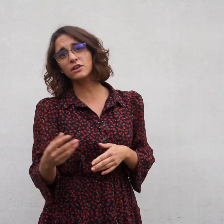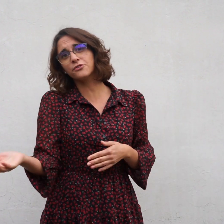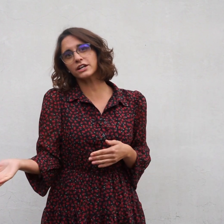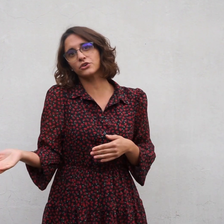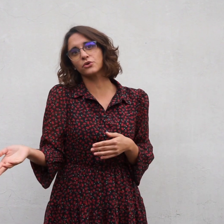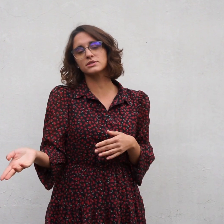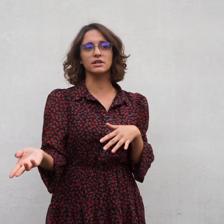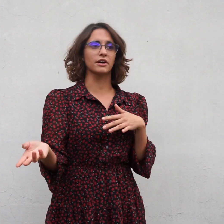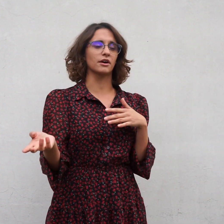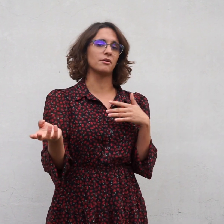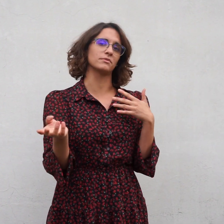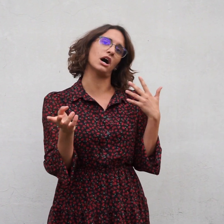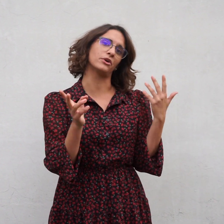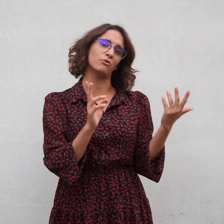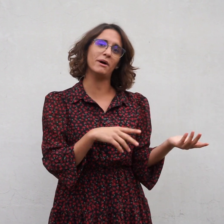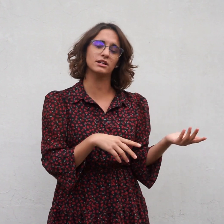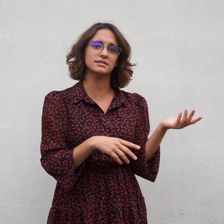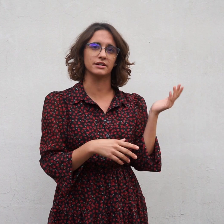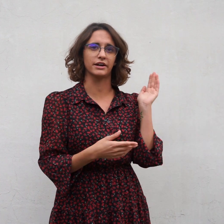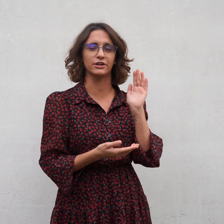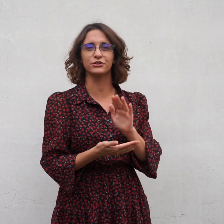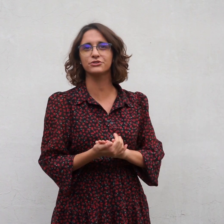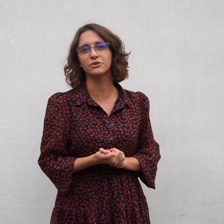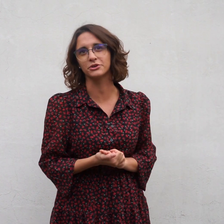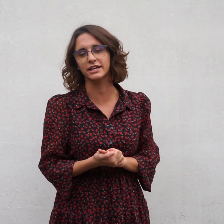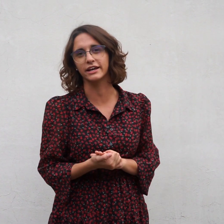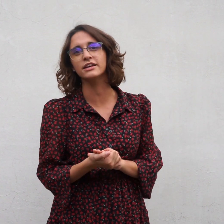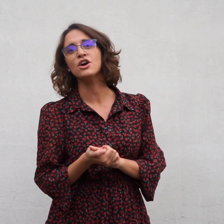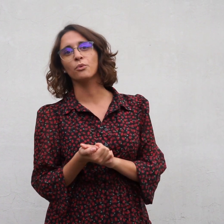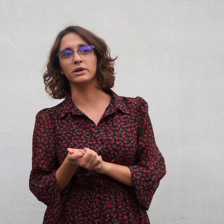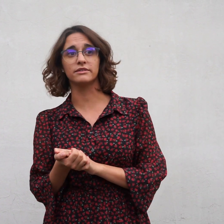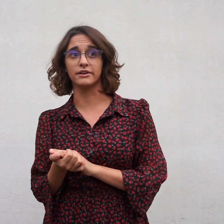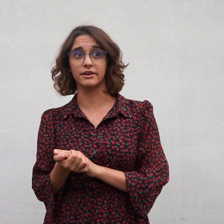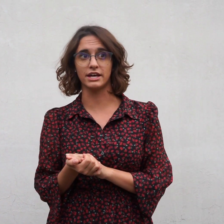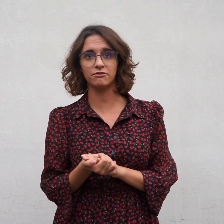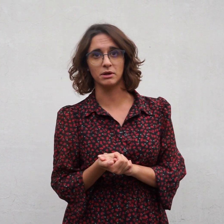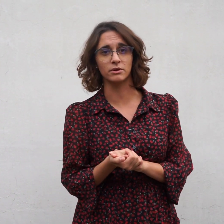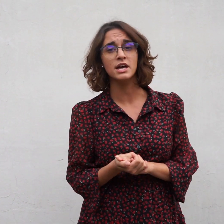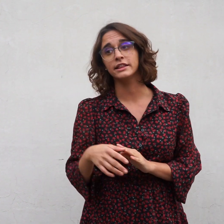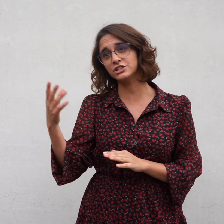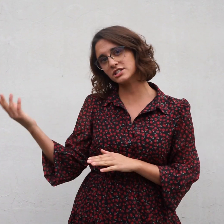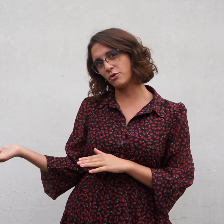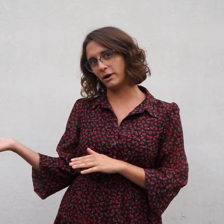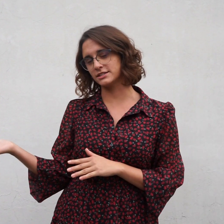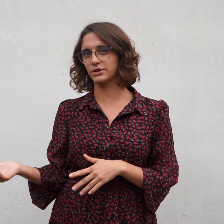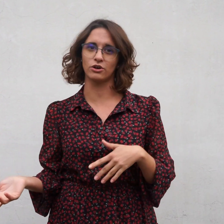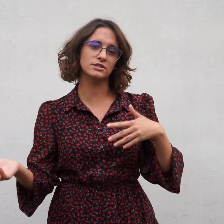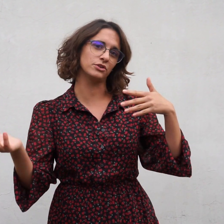free to use our mobiles in order to communicate with deaf people. Not just mobiles, you can also use